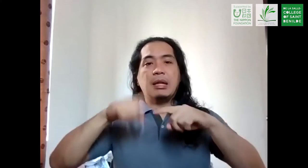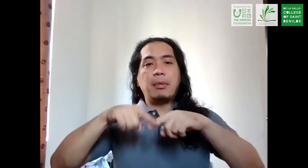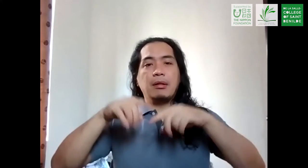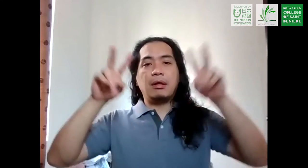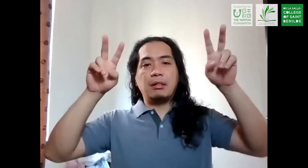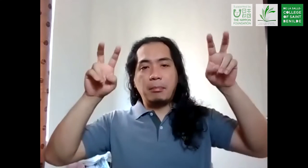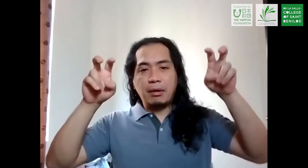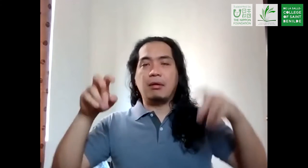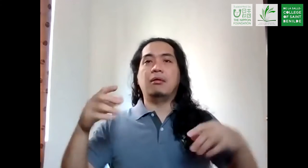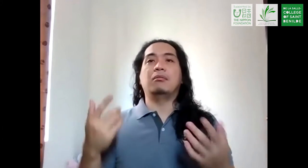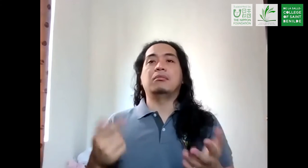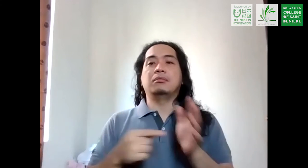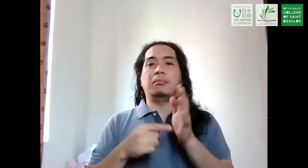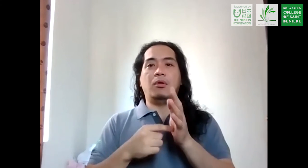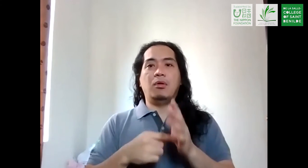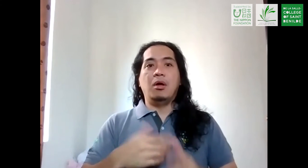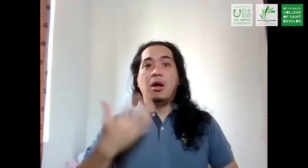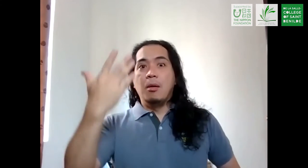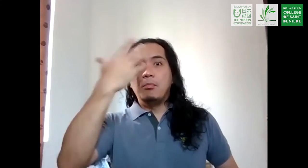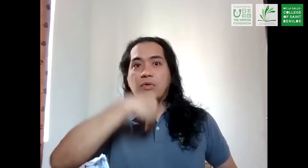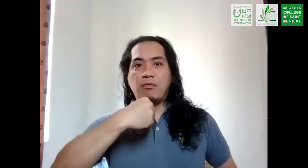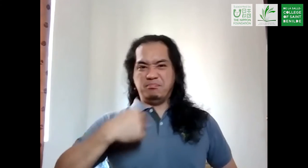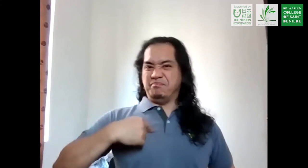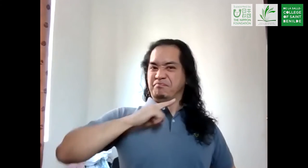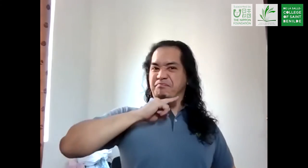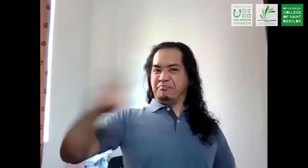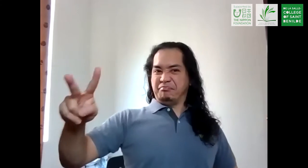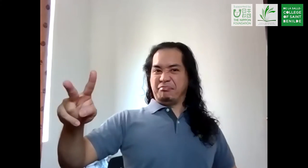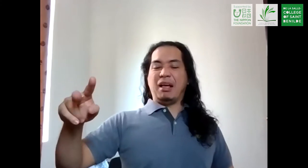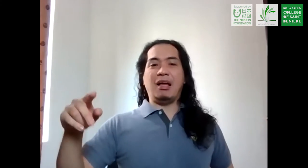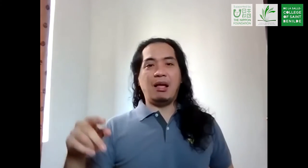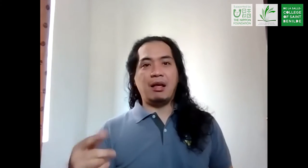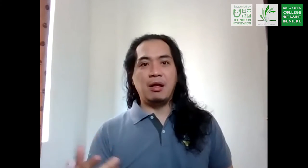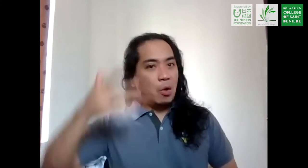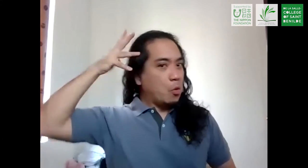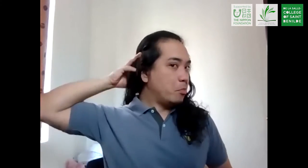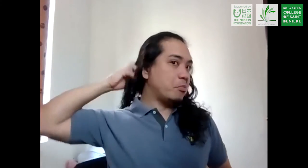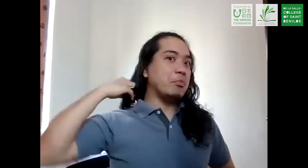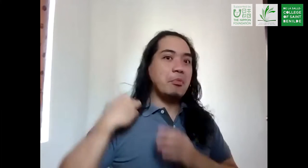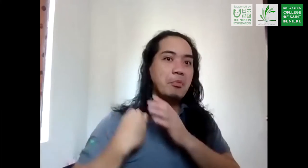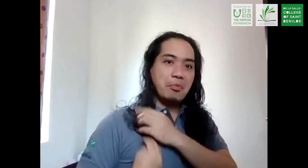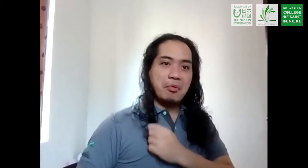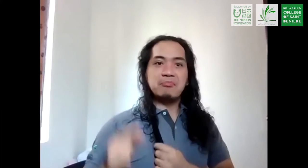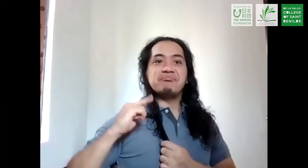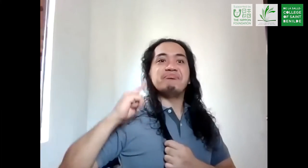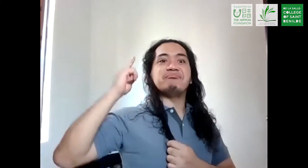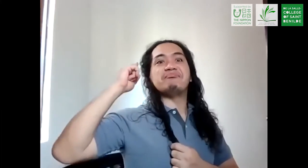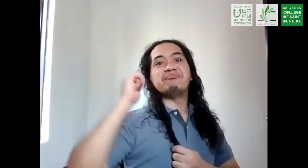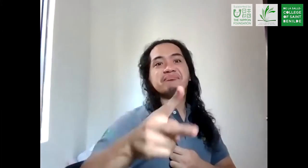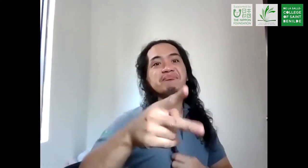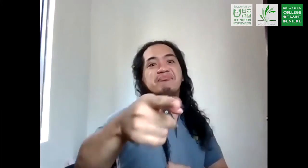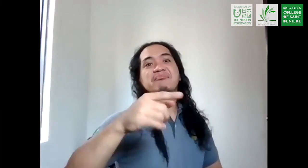is a general comparison, and it depends on the context. So if it's even in relation to